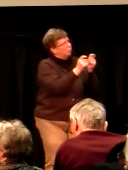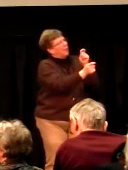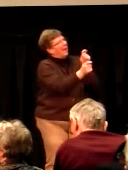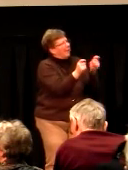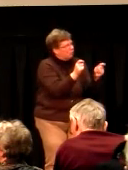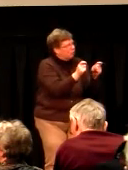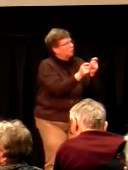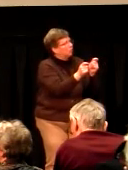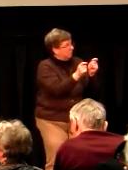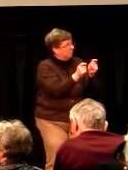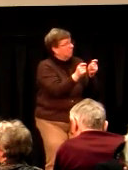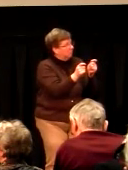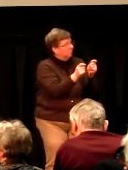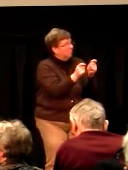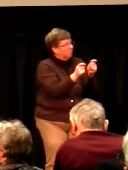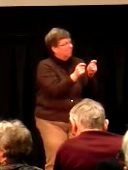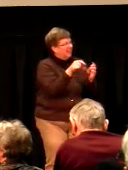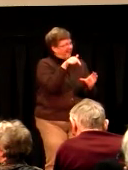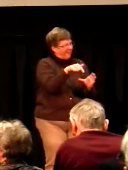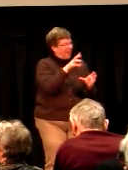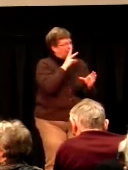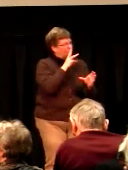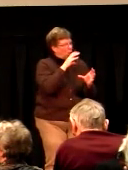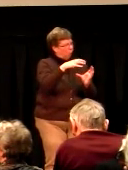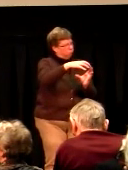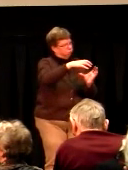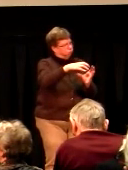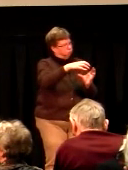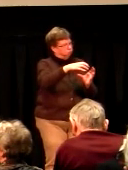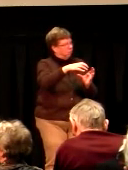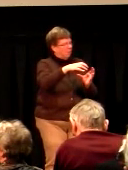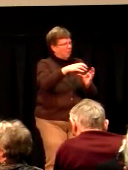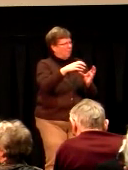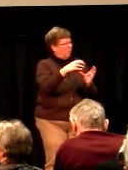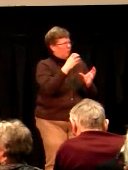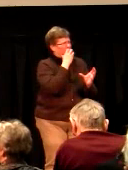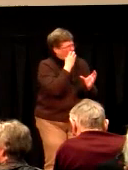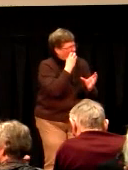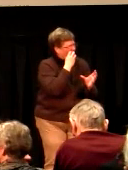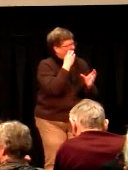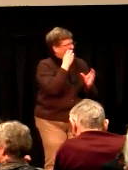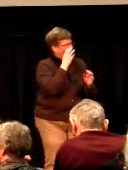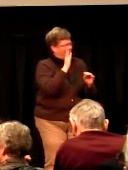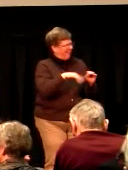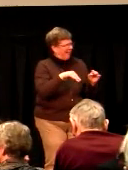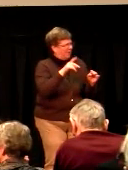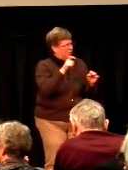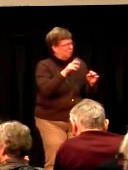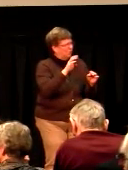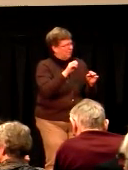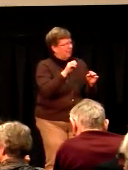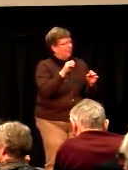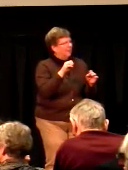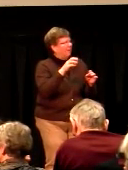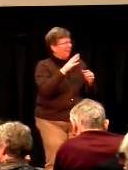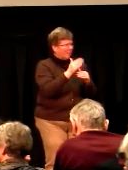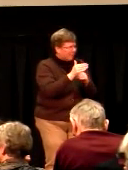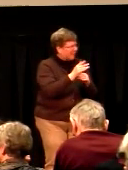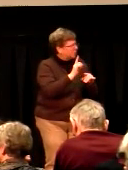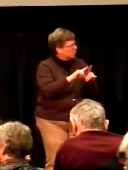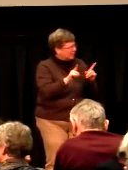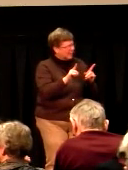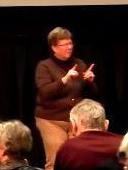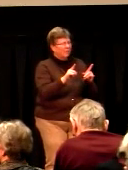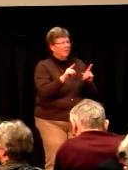the frequency of where it was shifted. The fish were different. They think that might be tied to the die-off